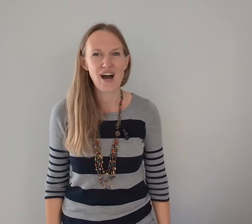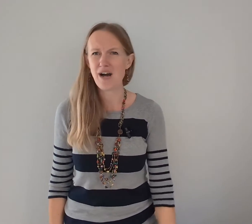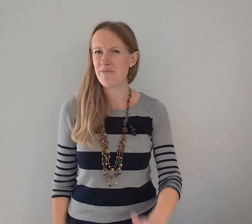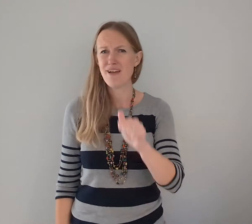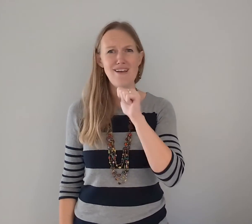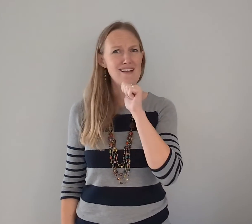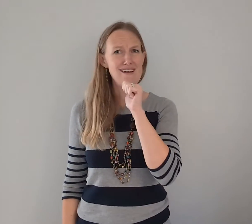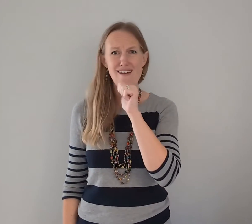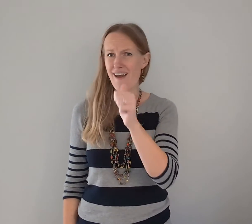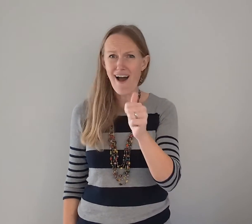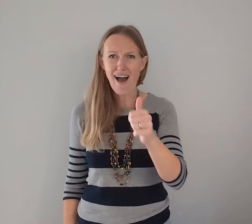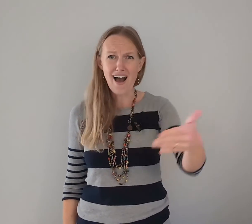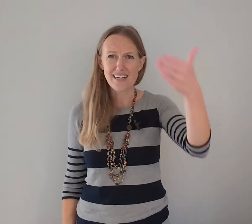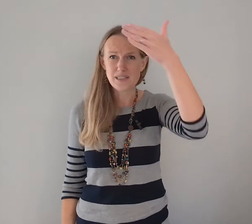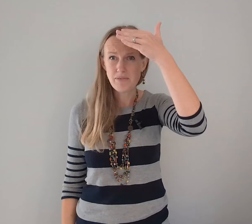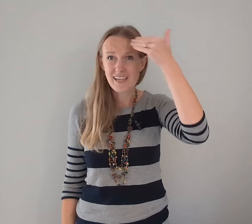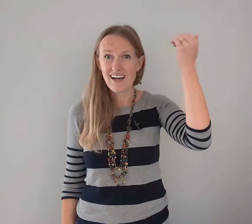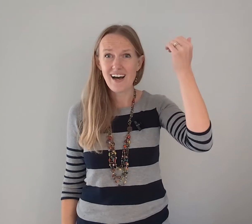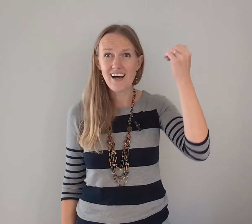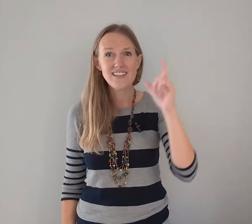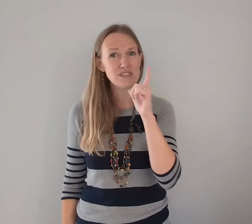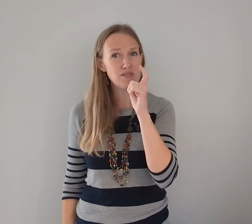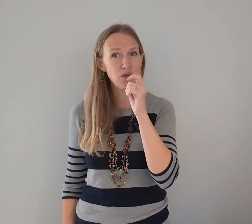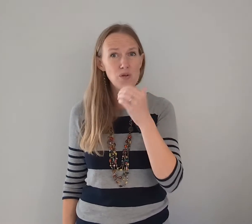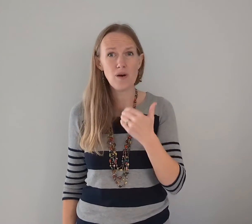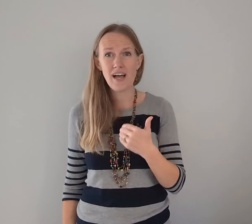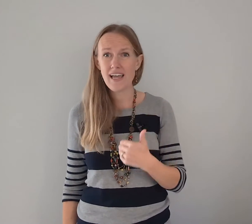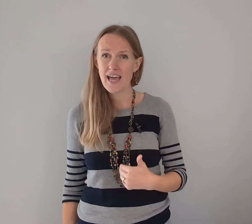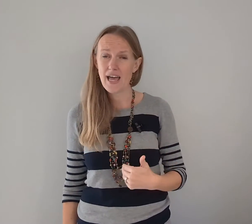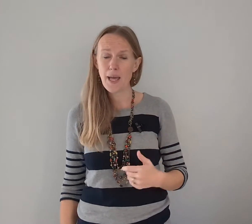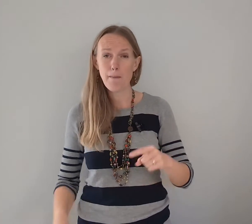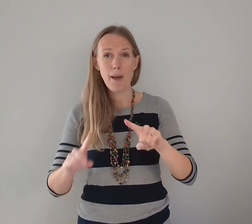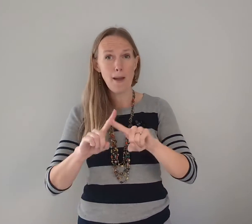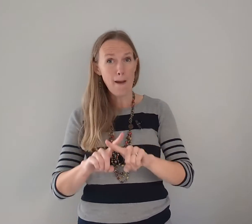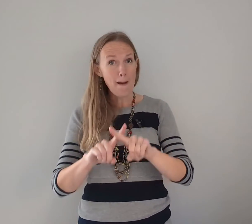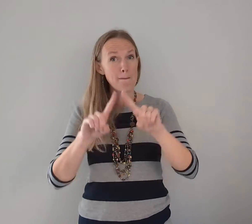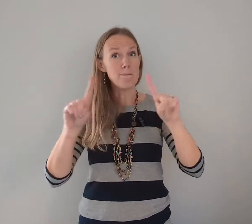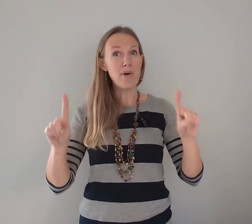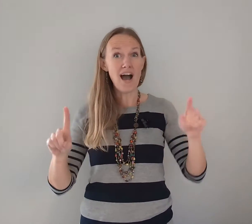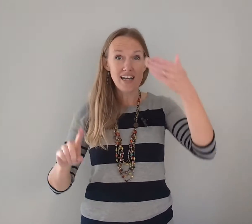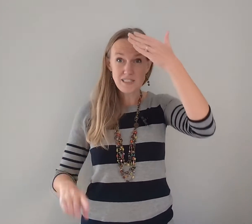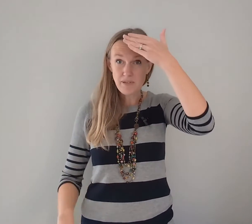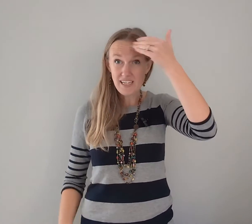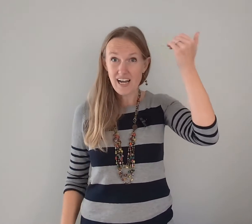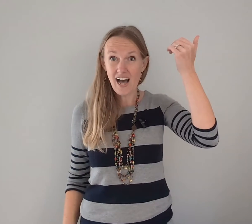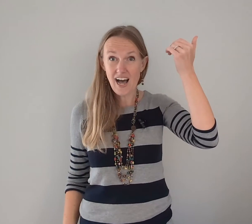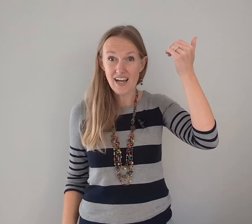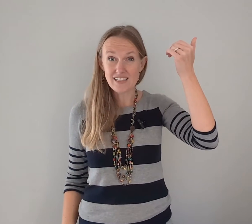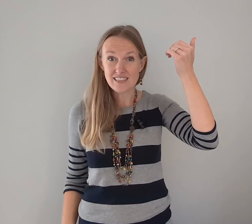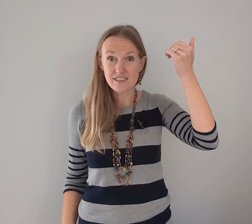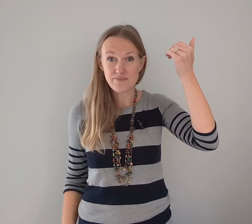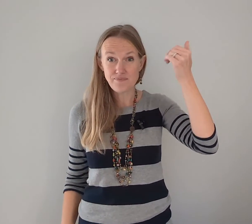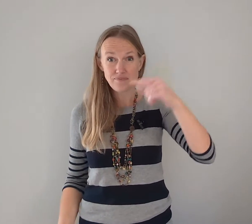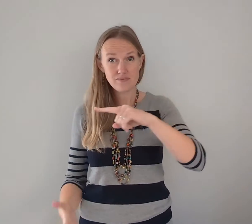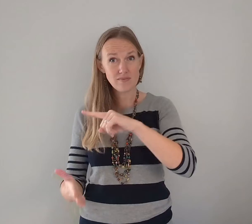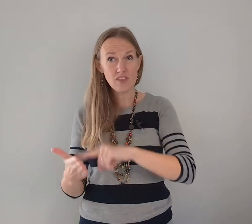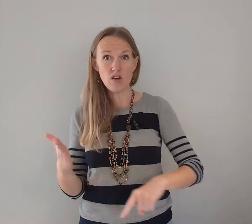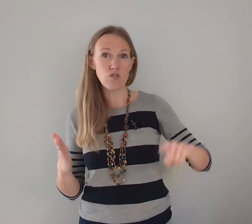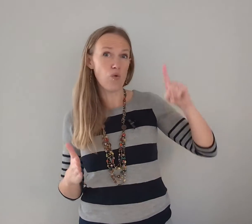top. Not because of who I am, but because of